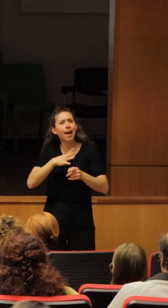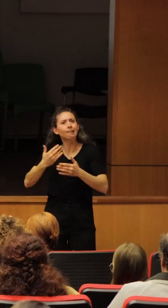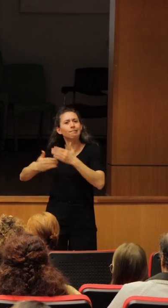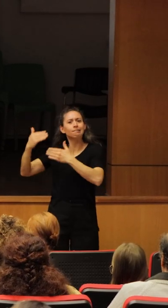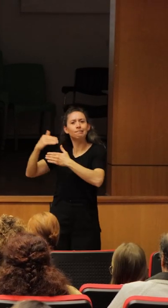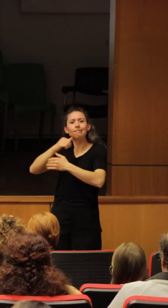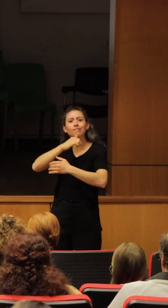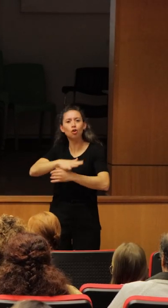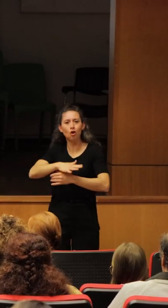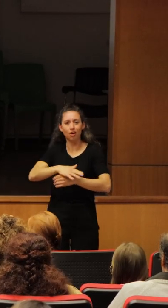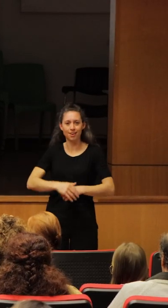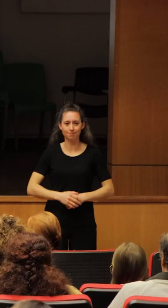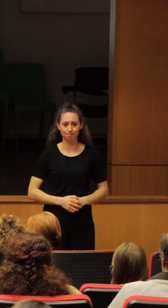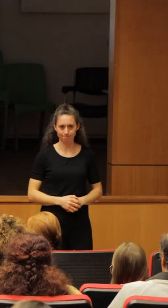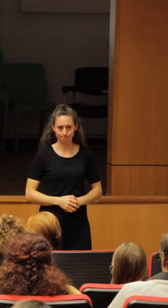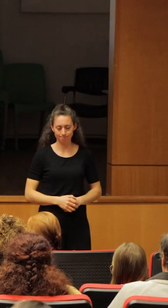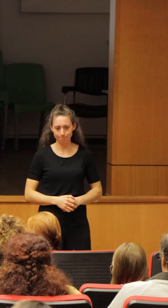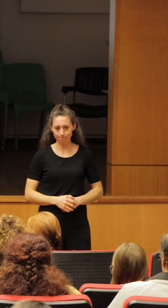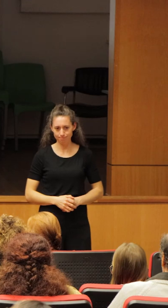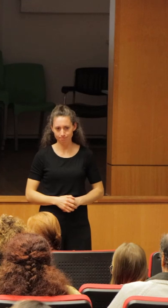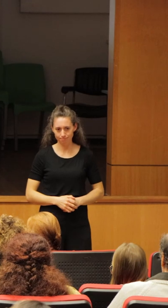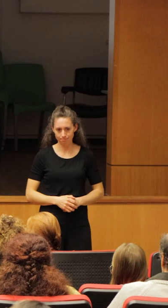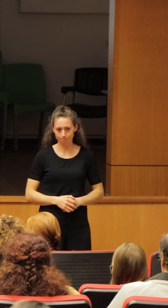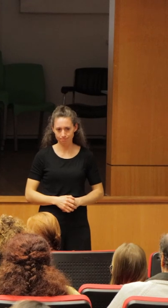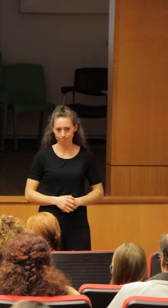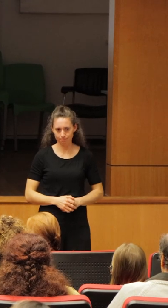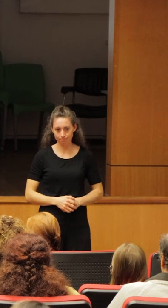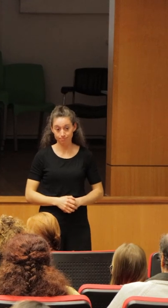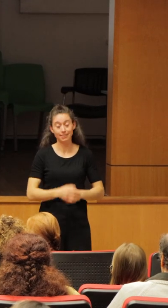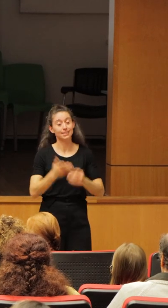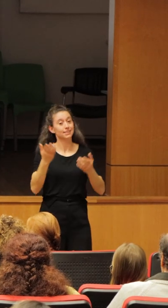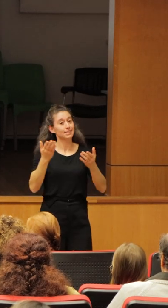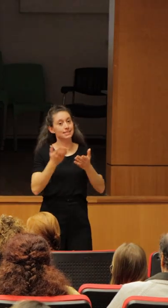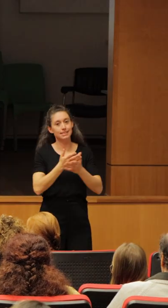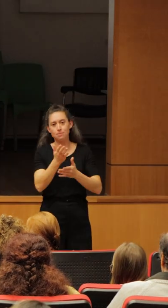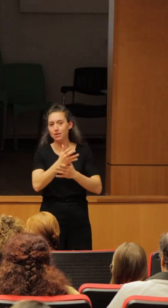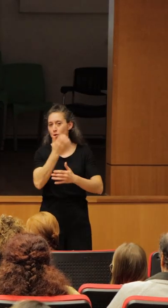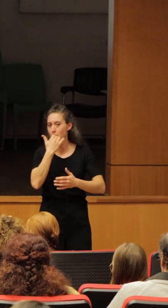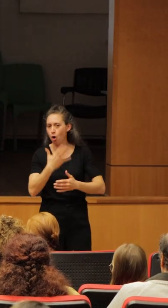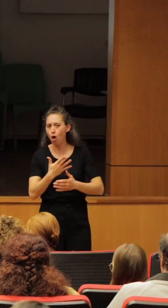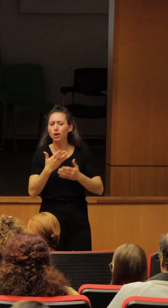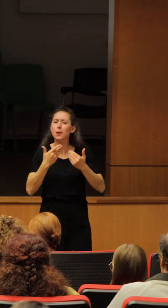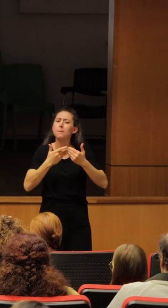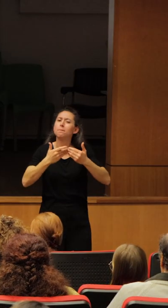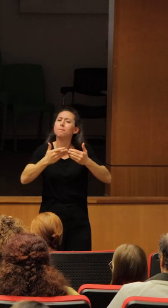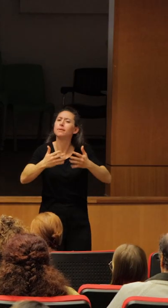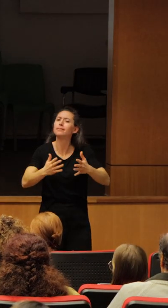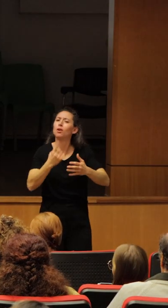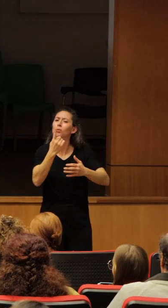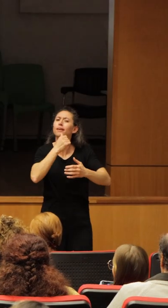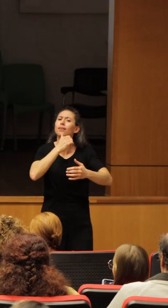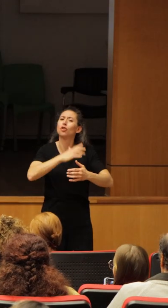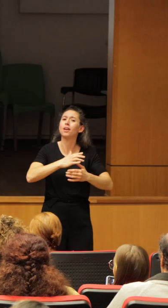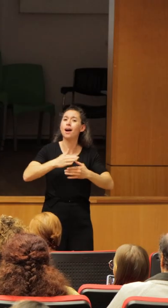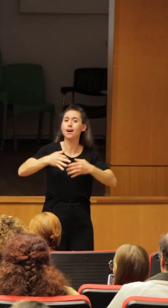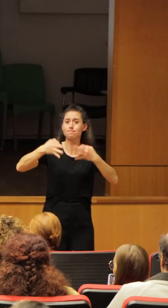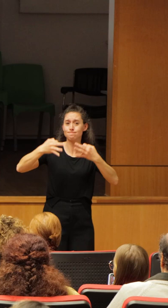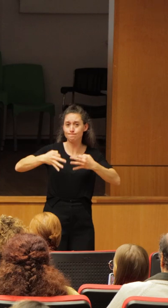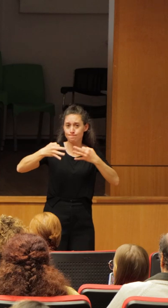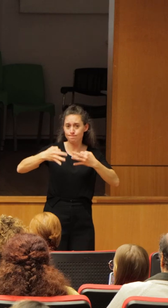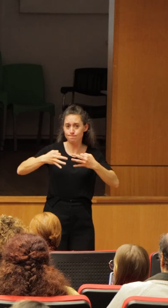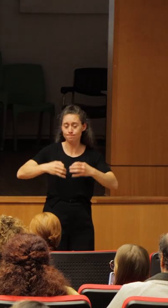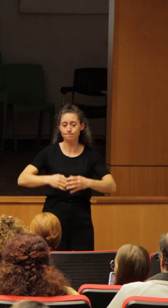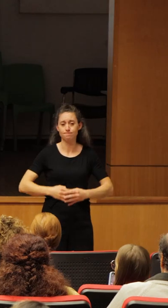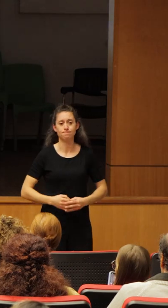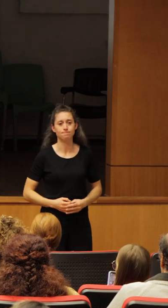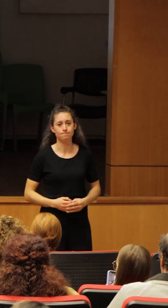The best of the history usually starts with a random story. Y siempre lo mejor de la historia comienza con una historia particular. And if